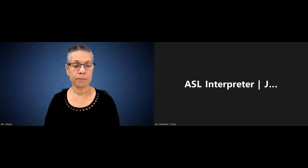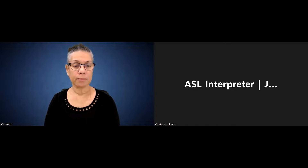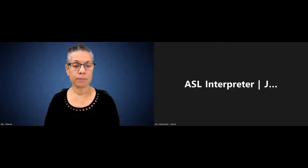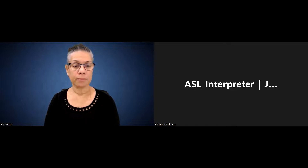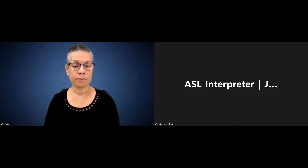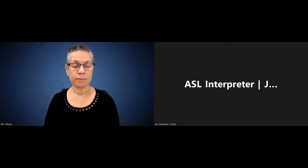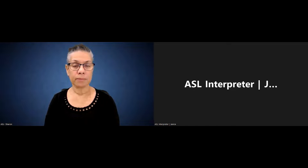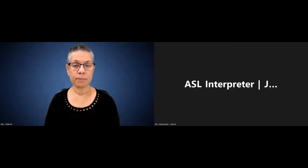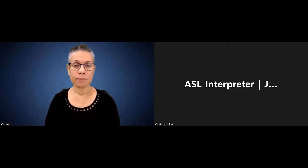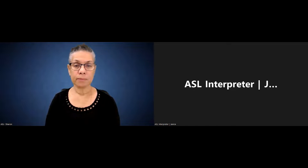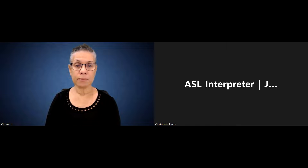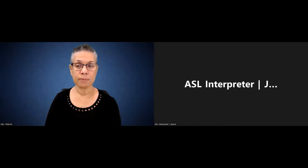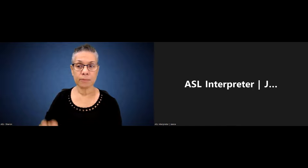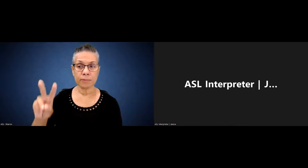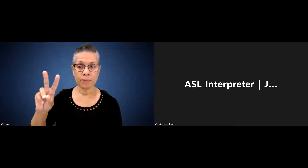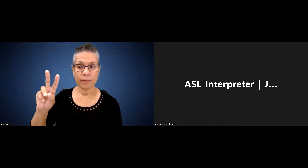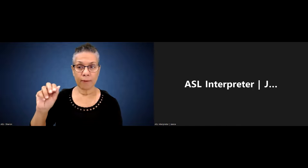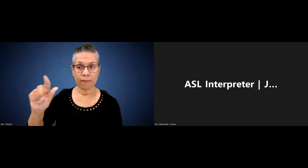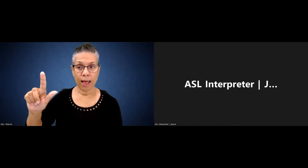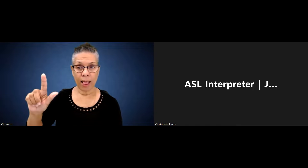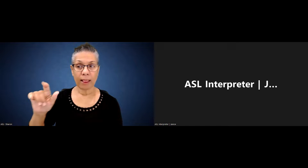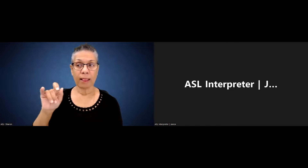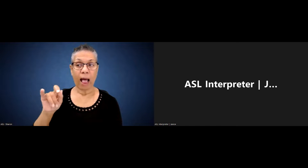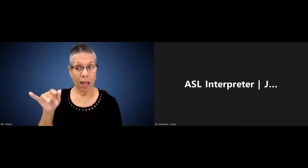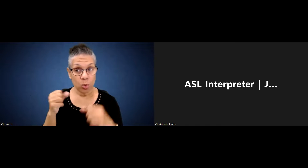Val, I'm going to try to do this if I screw it up.